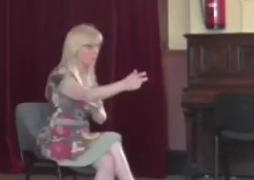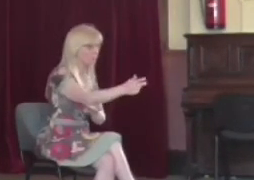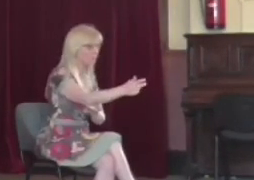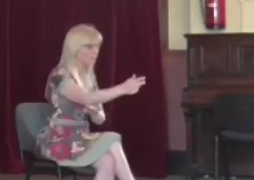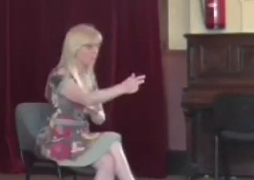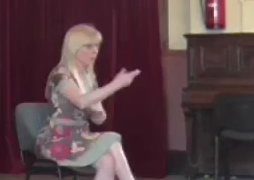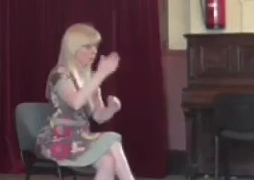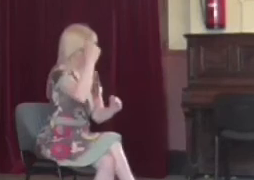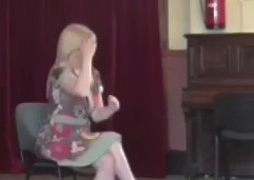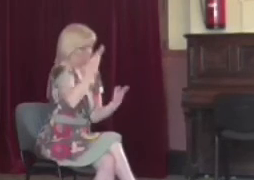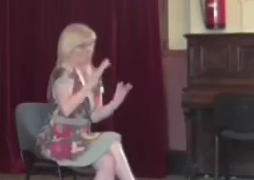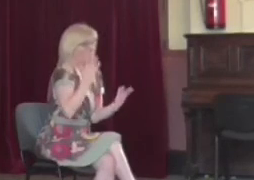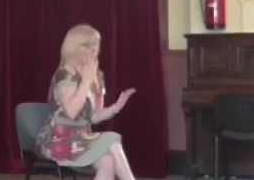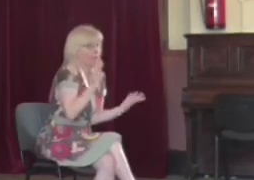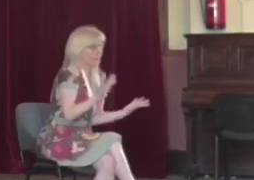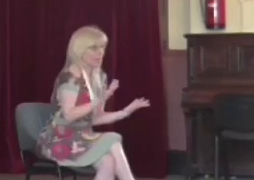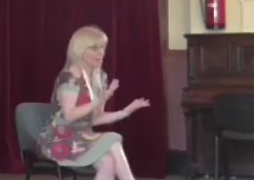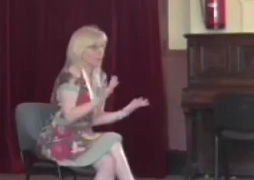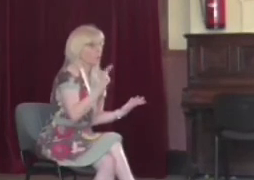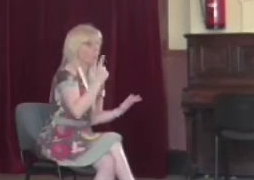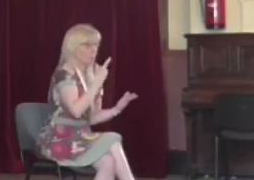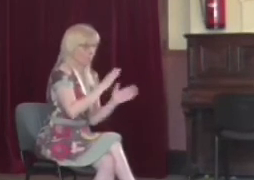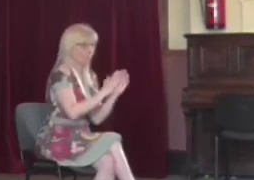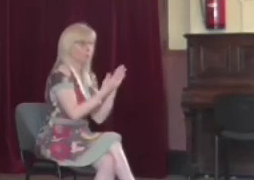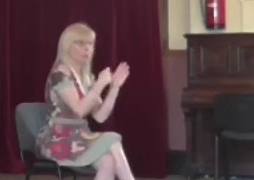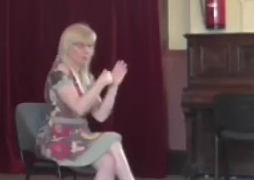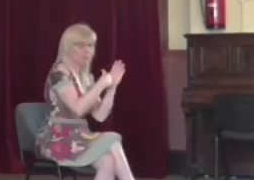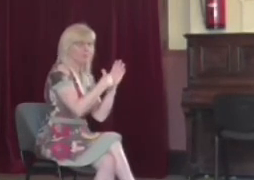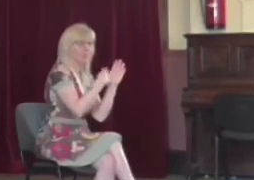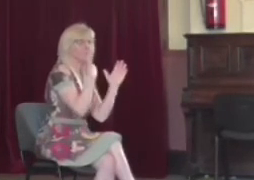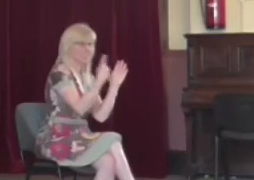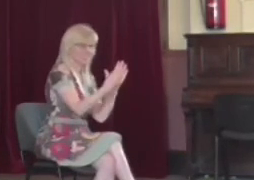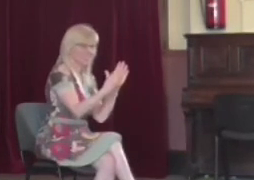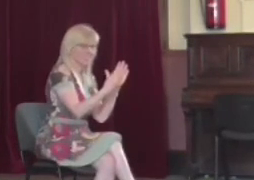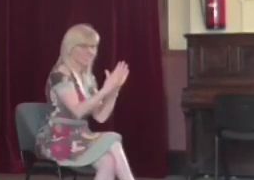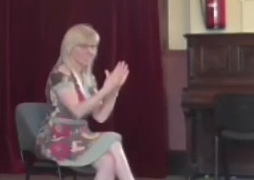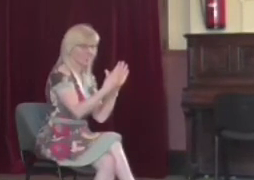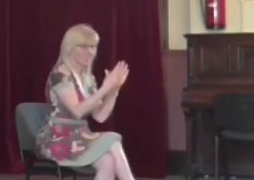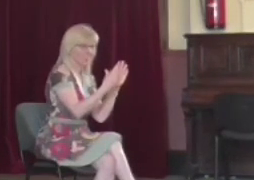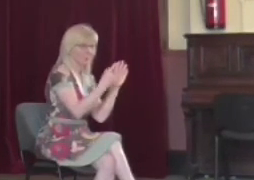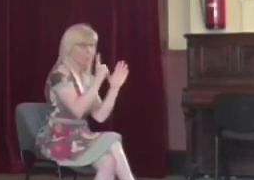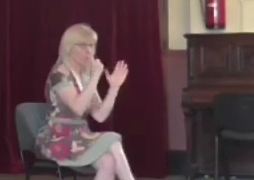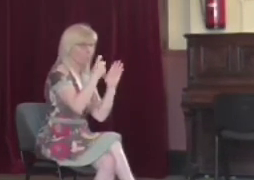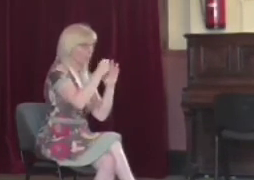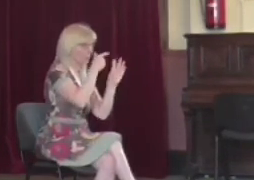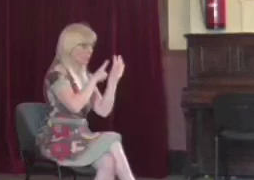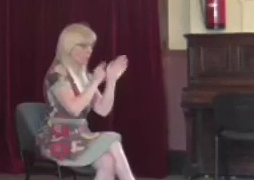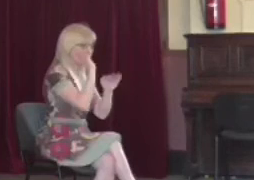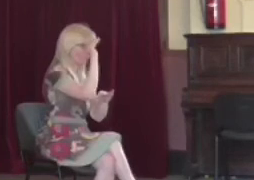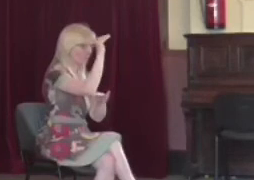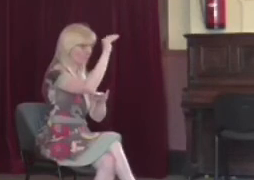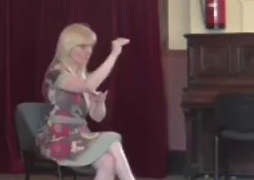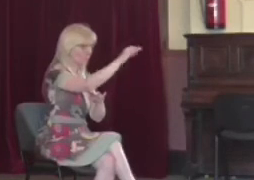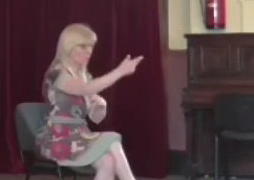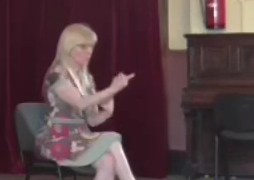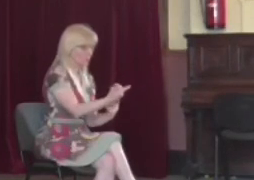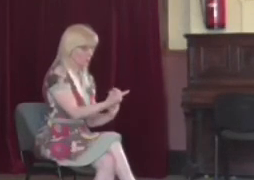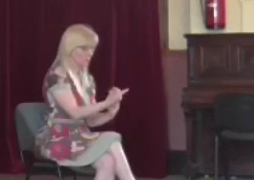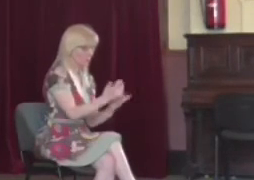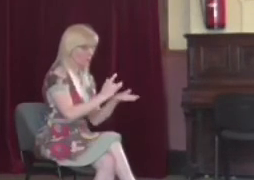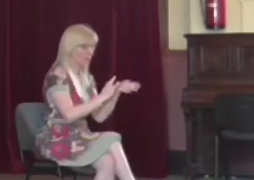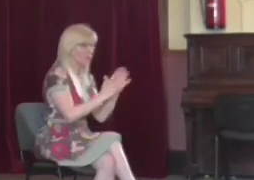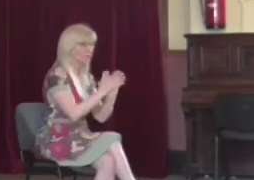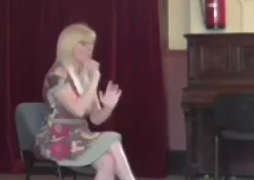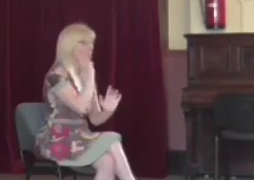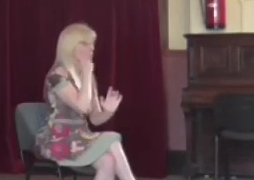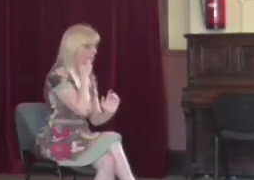that stops you? Is it things from your childhood past that we've heard about this morning? Is it